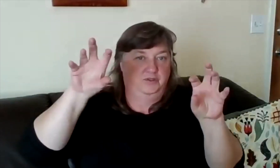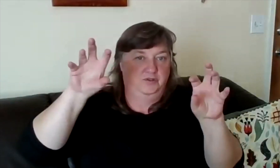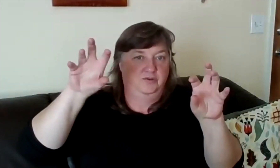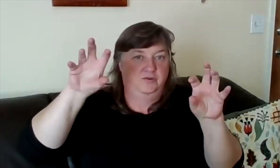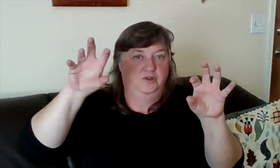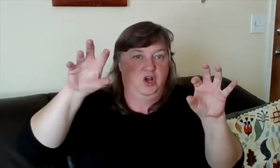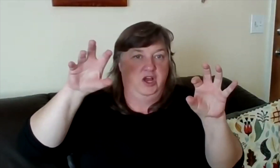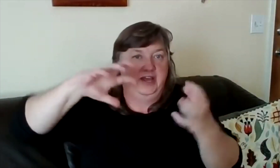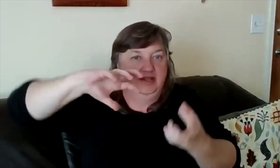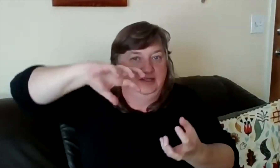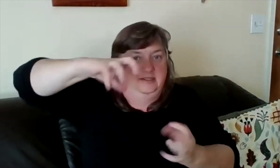2 claw hands.